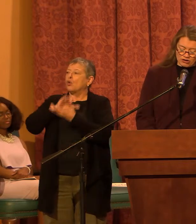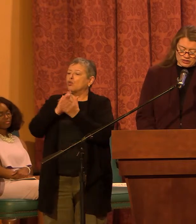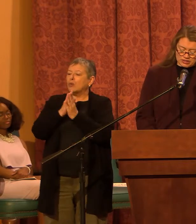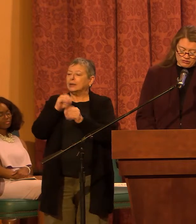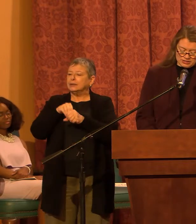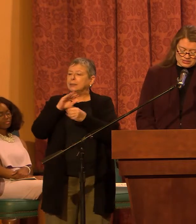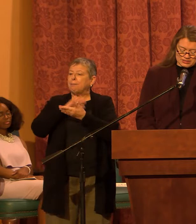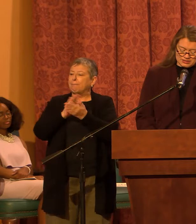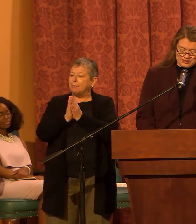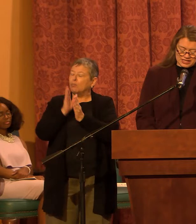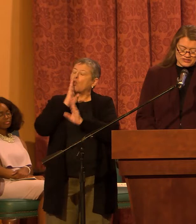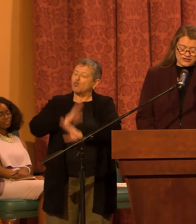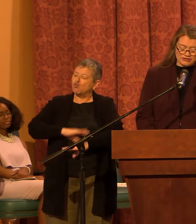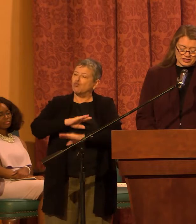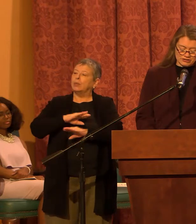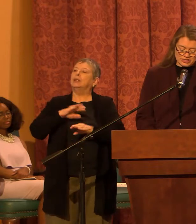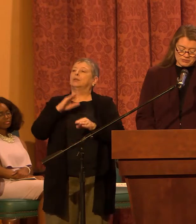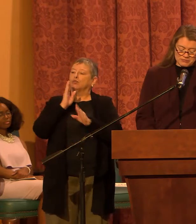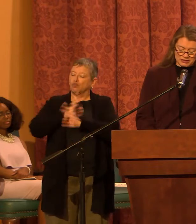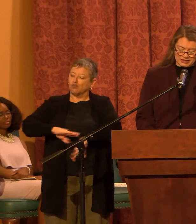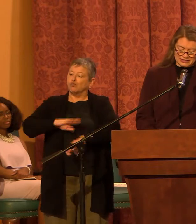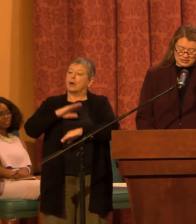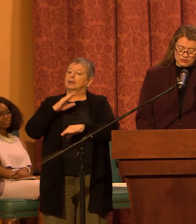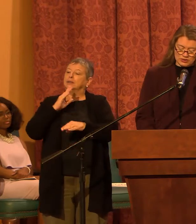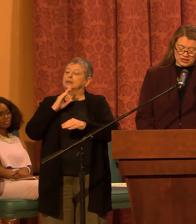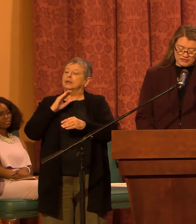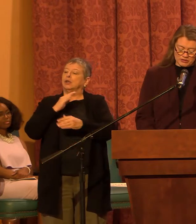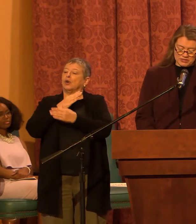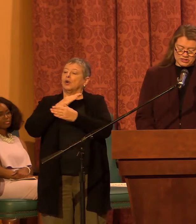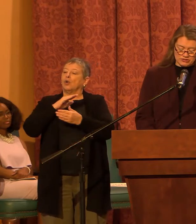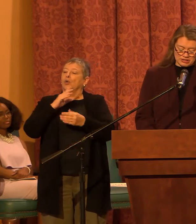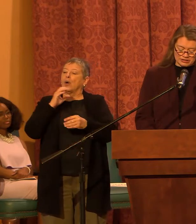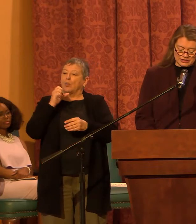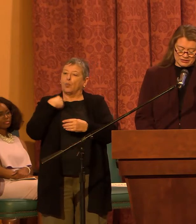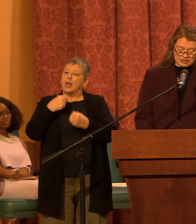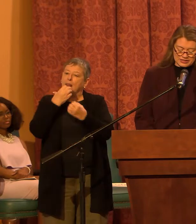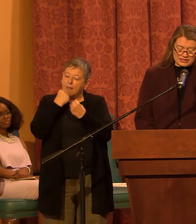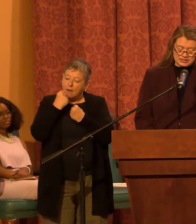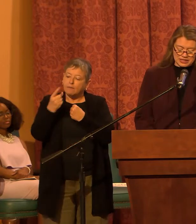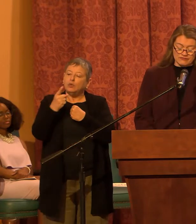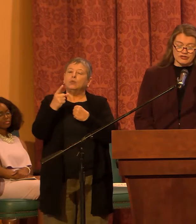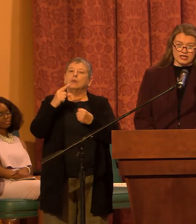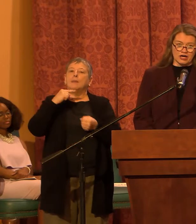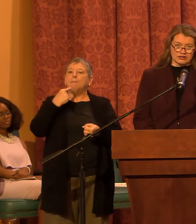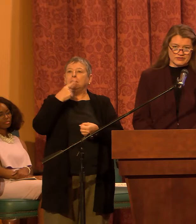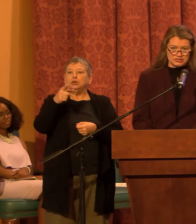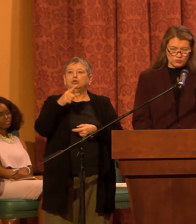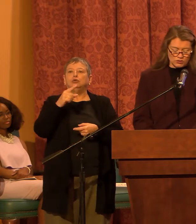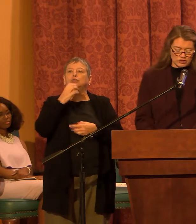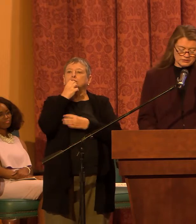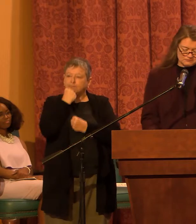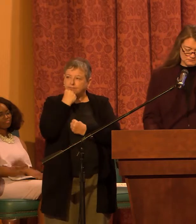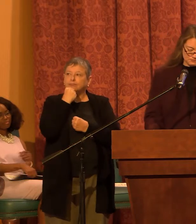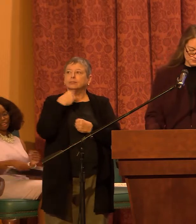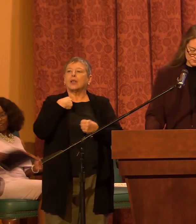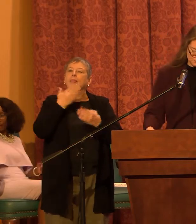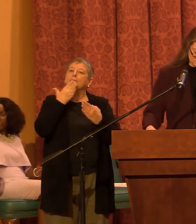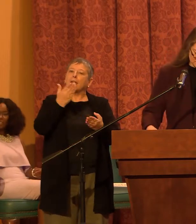have not gone unnoticed. Thanks for your leadership abilities. We love you and miss you dearly. Thanks again for the honor of this